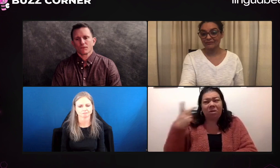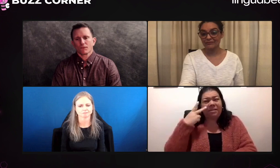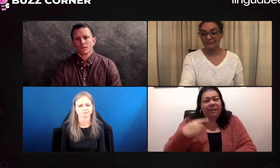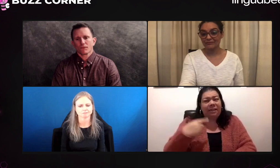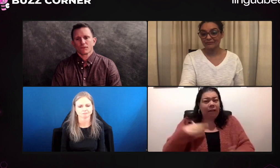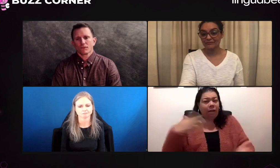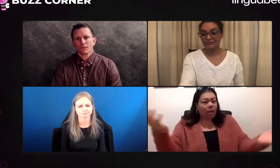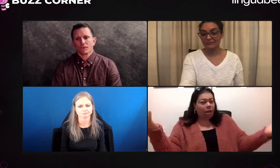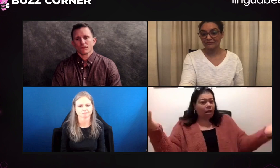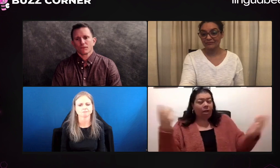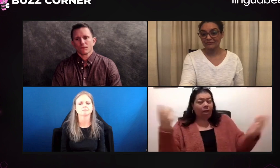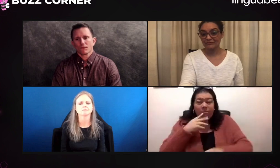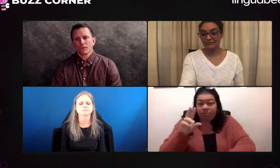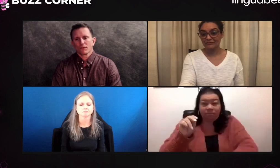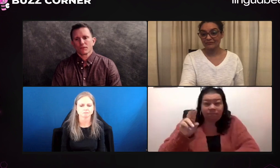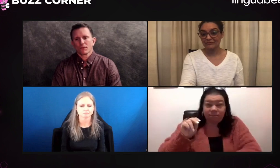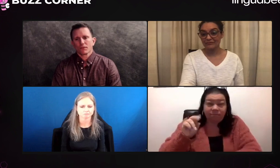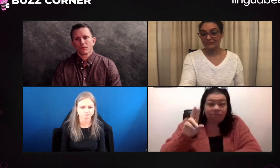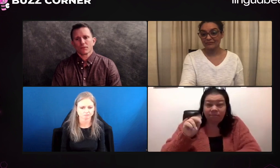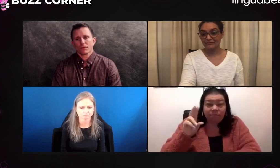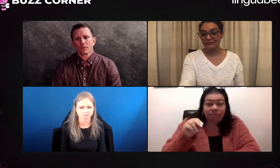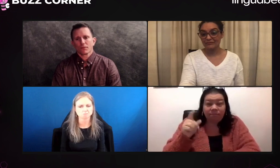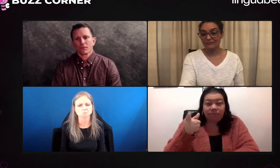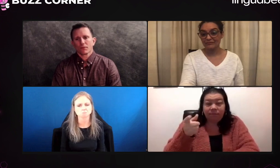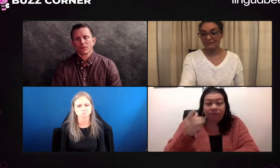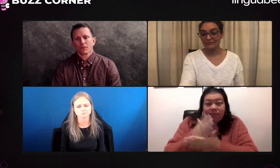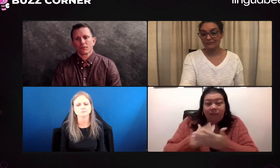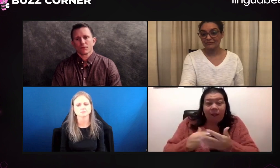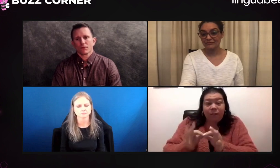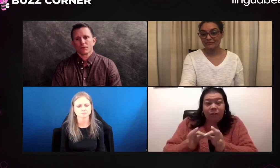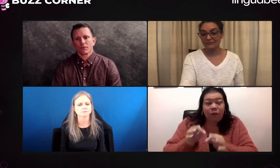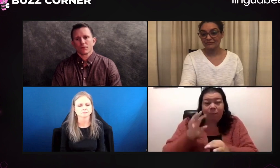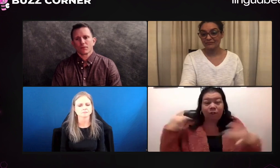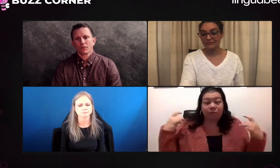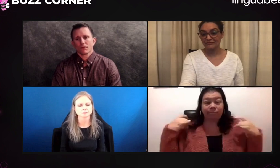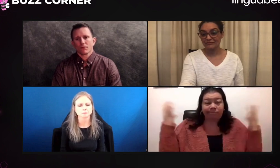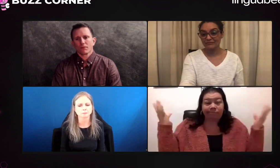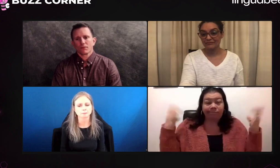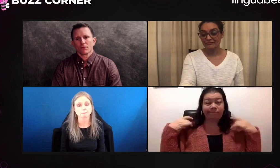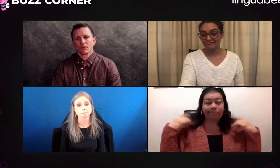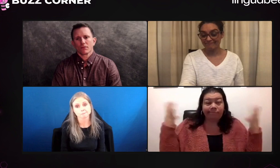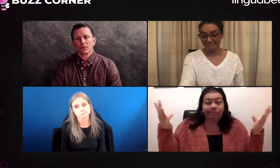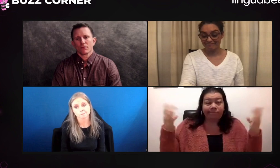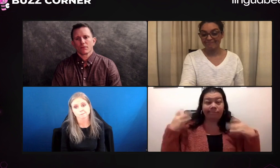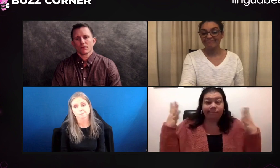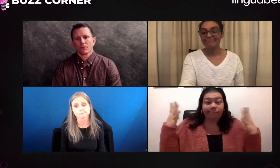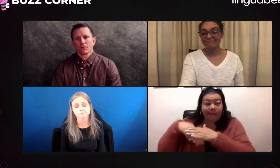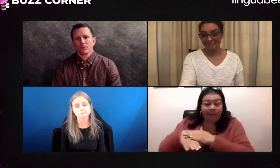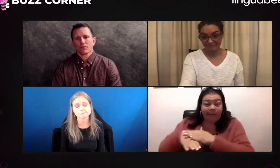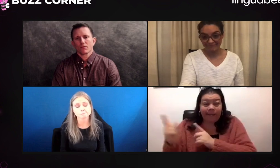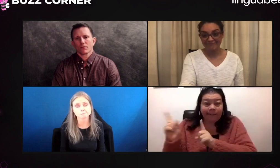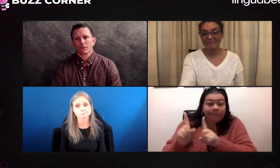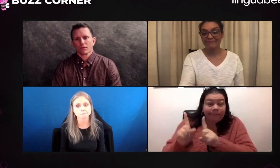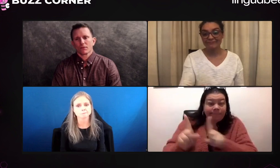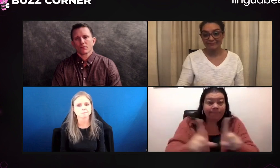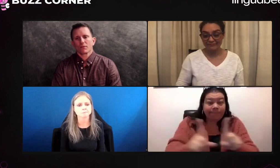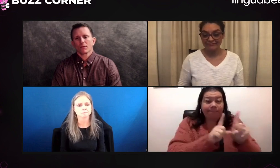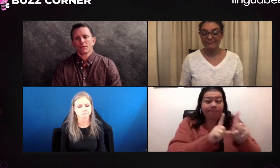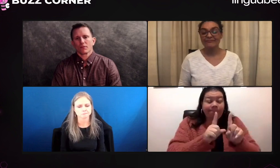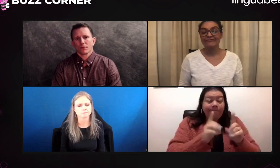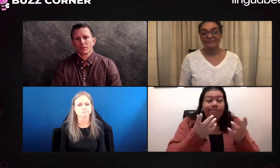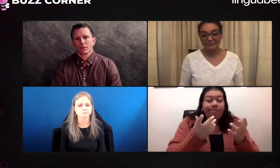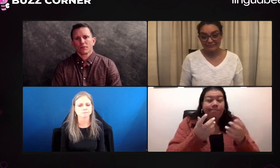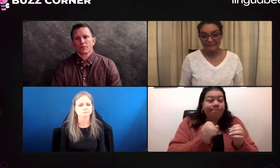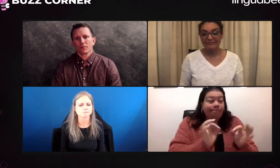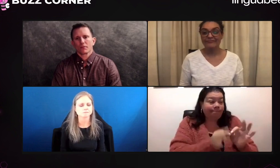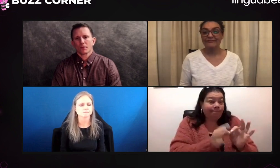they will help me. You see that I'm disoriented, you see that I'm sick, and that's not always the case that I get that